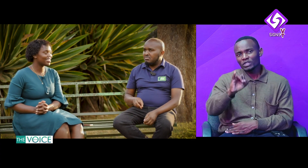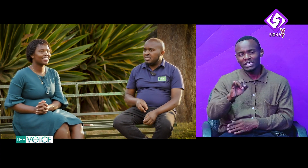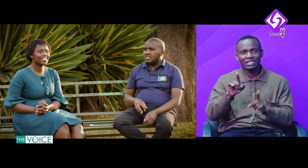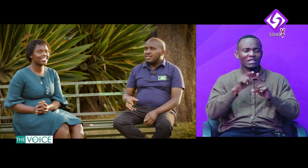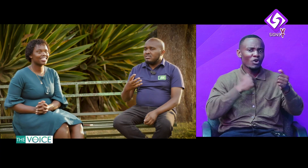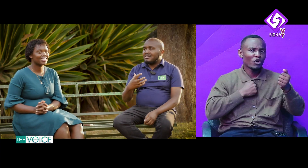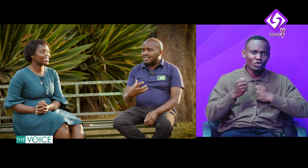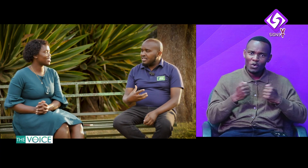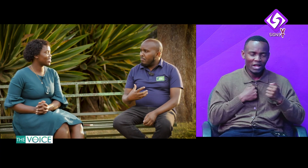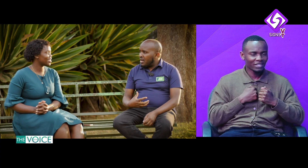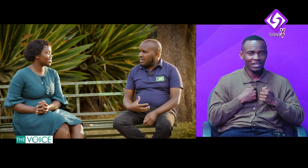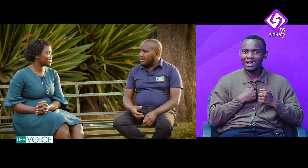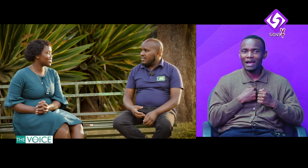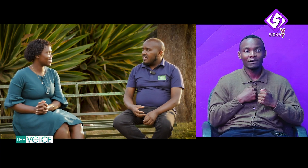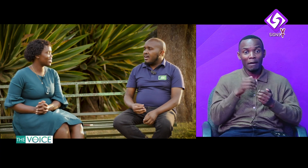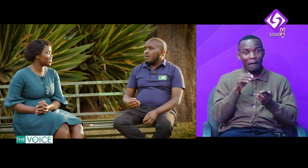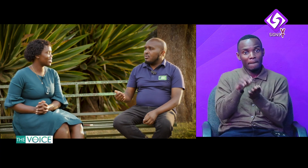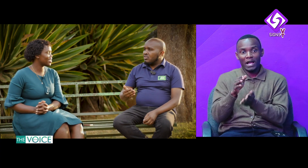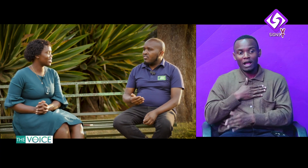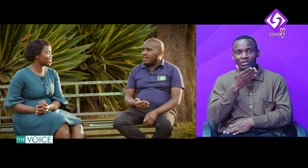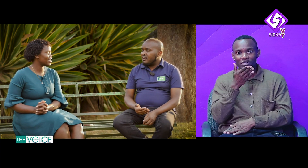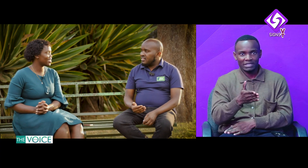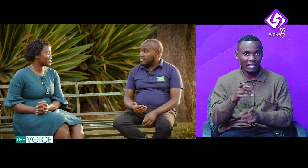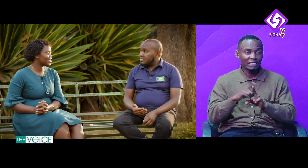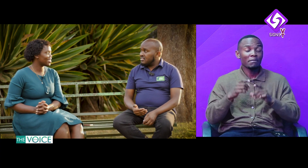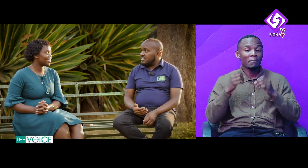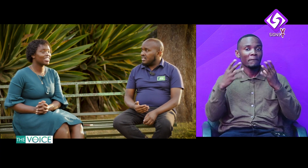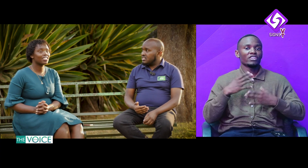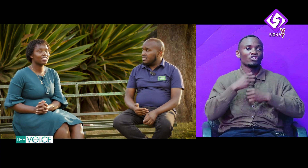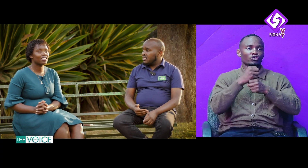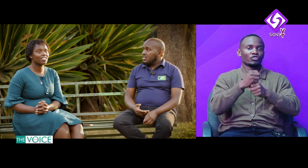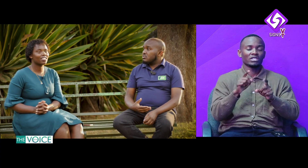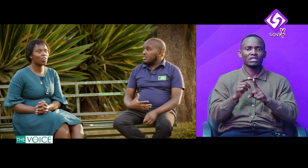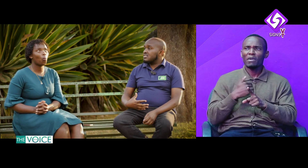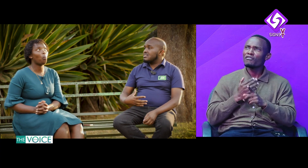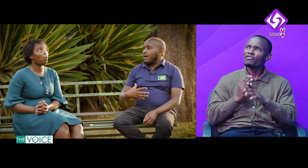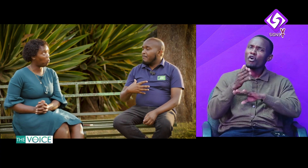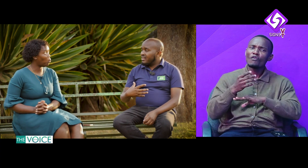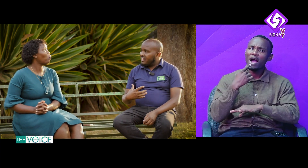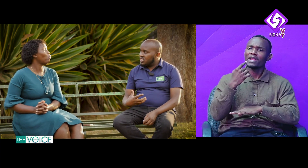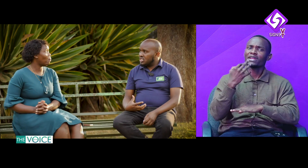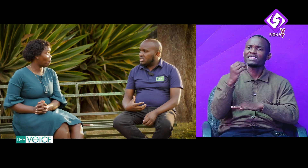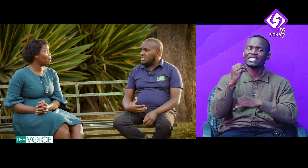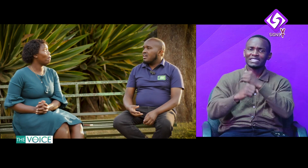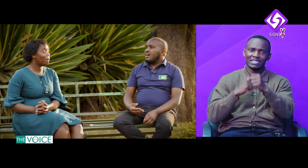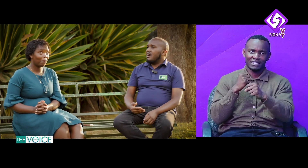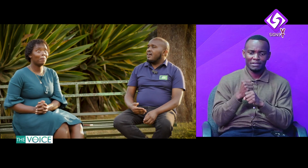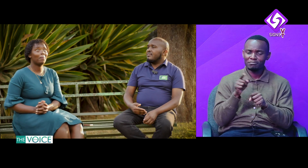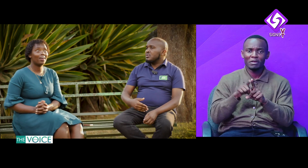of KCB. So it's a trusted bank with over 130 years in this country. So that's a big